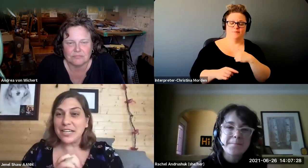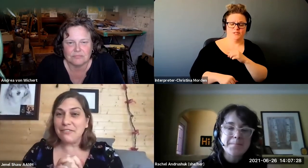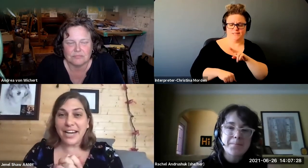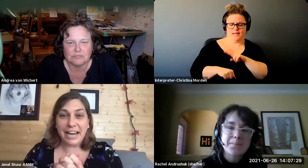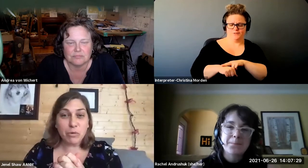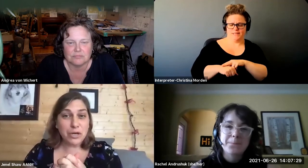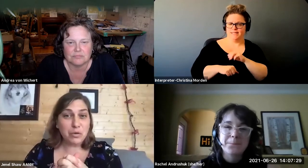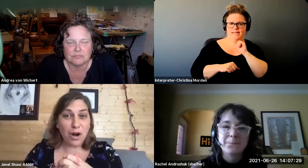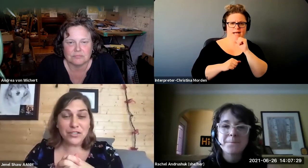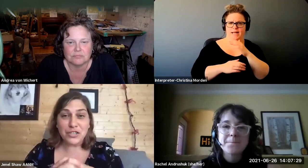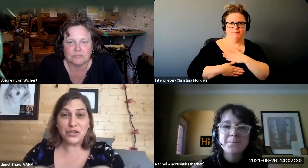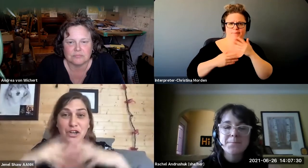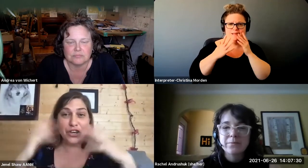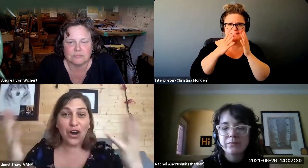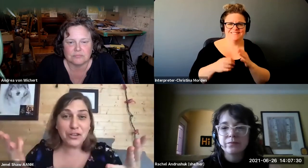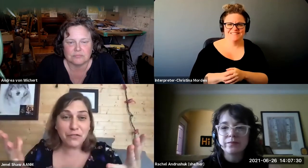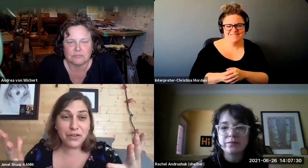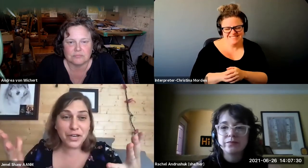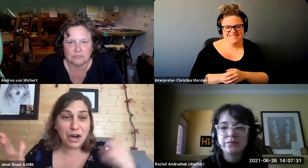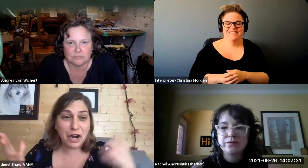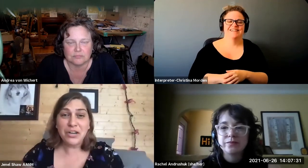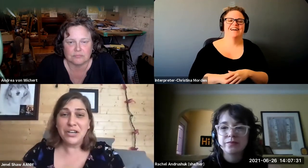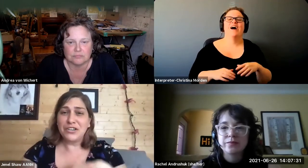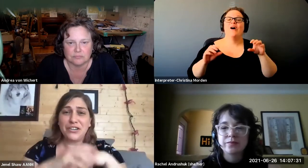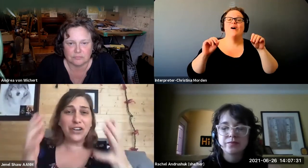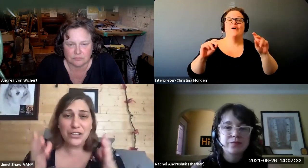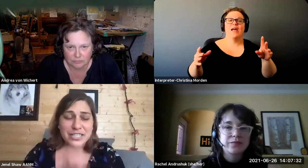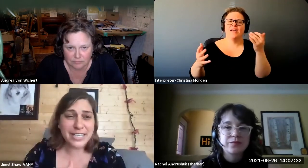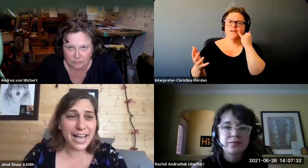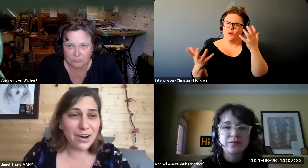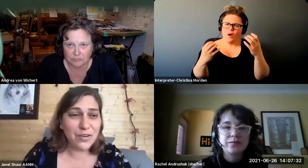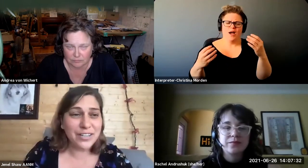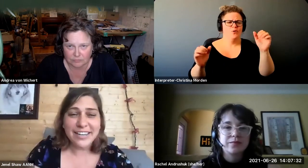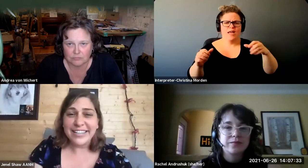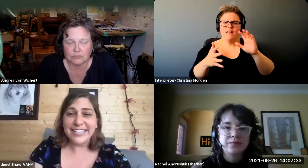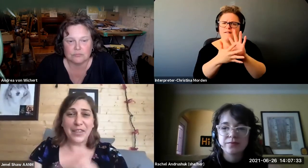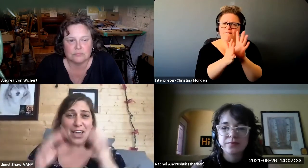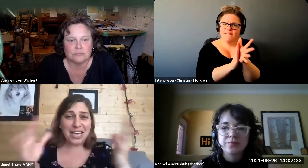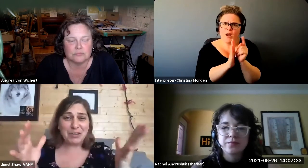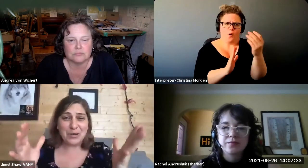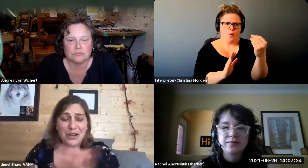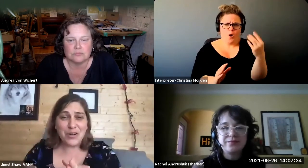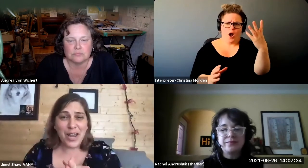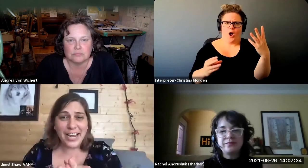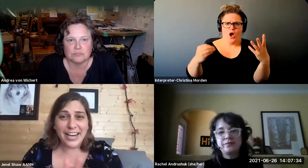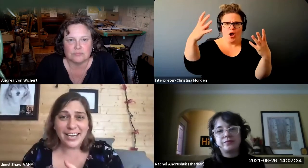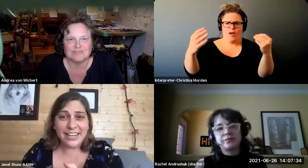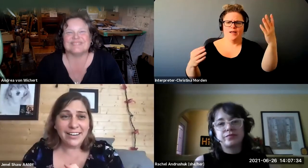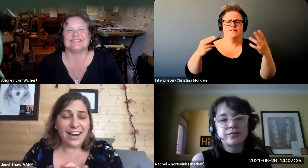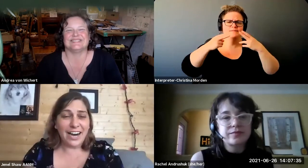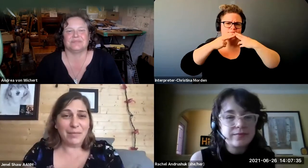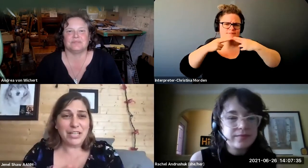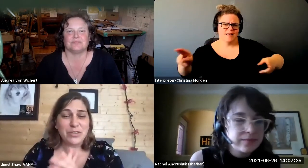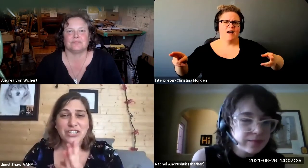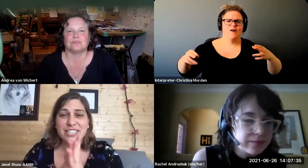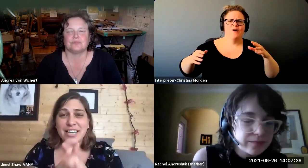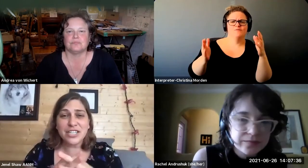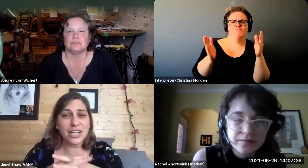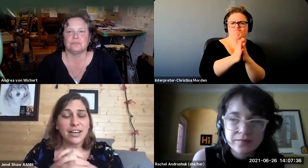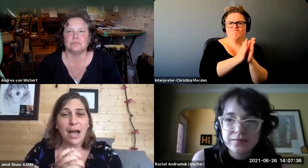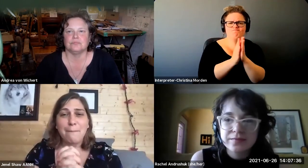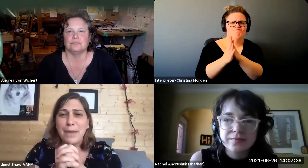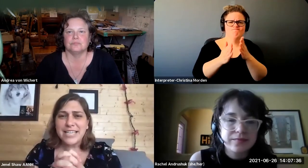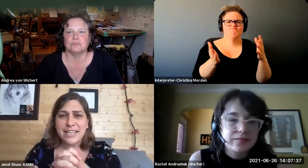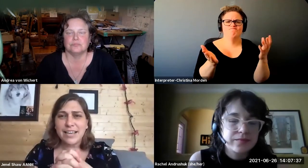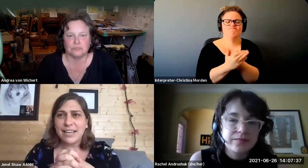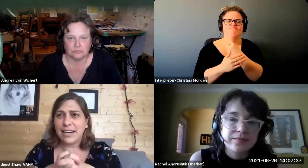like to do is invite everyone who wants to turn on your video, turn on your sound, say thank you to Andrea. This was just such